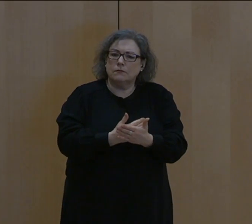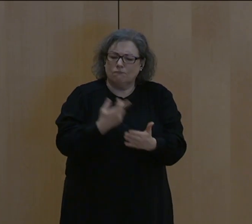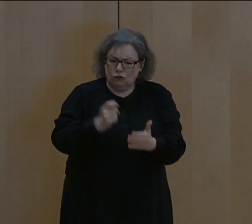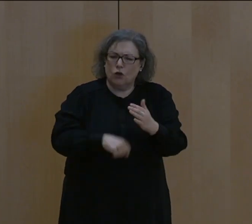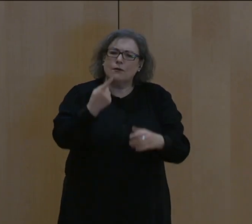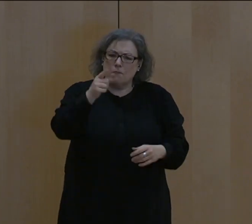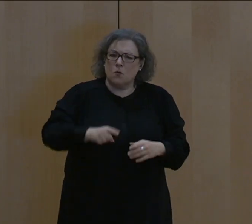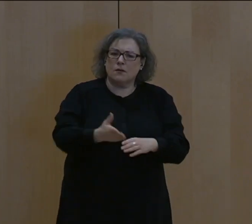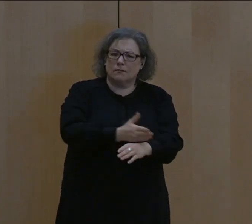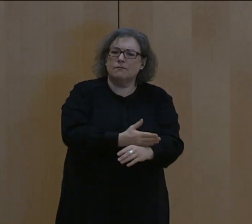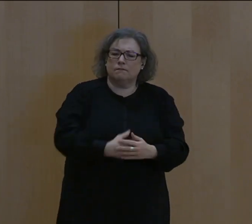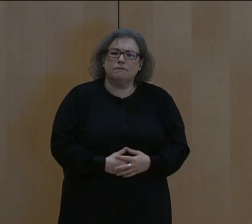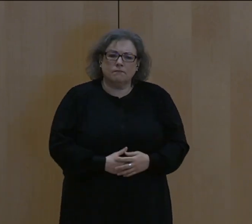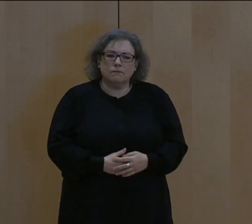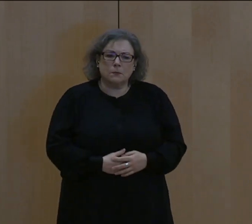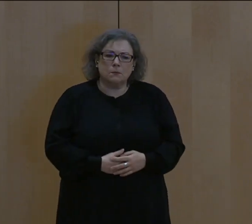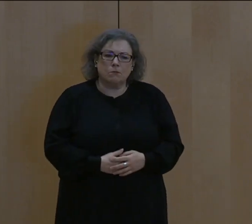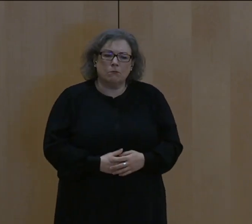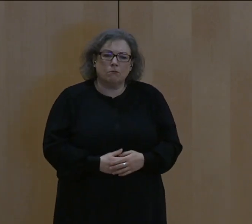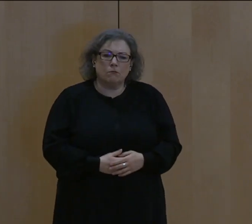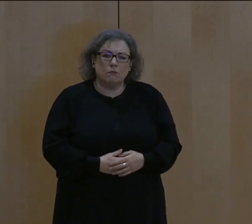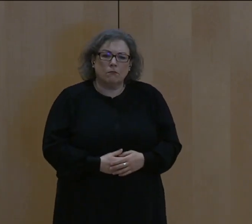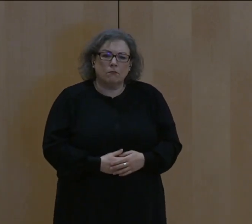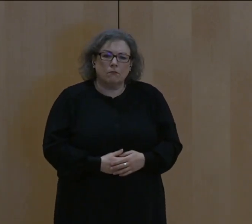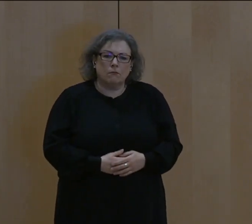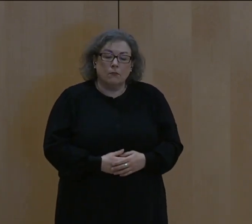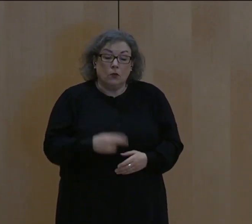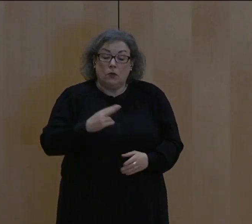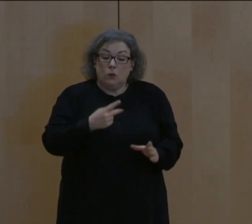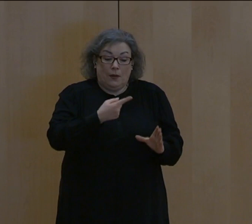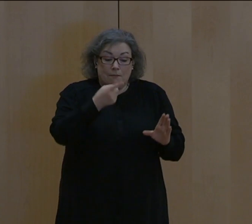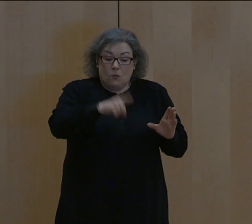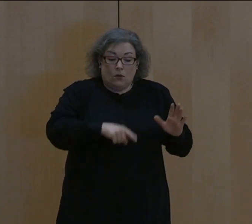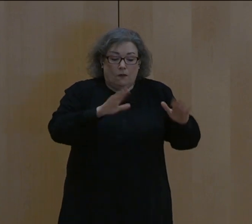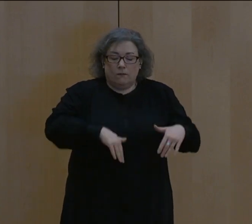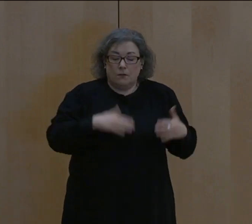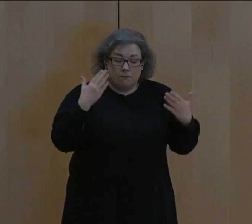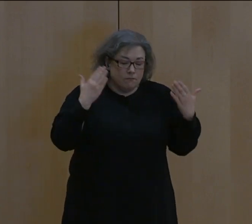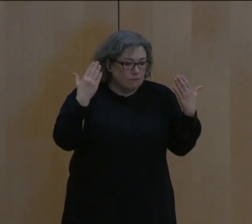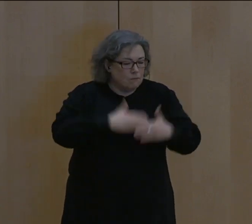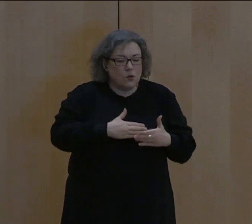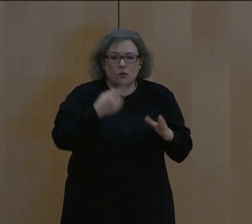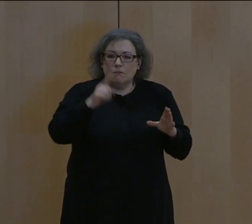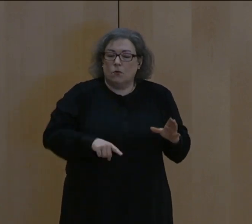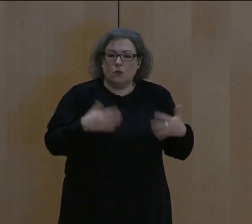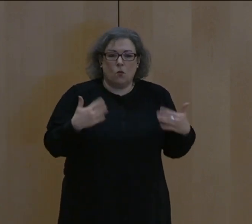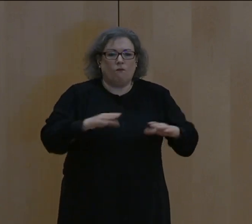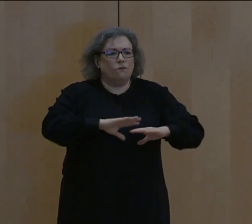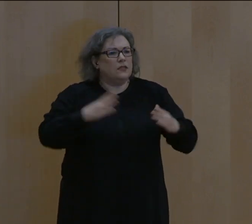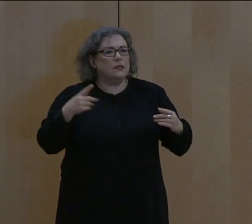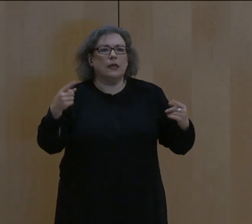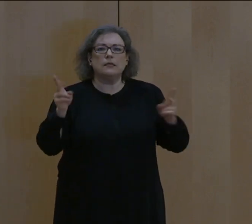month of this magnitude since the Second World War, such destructions and such